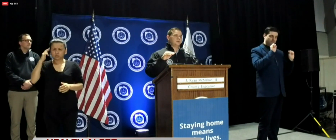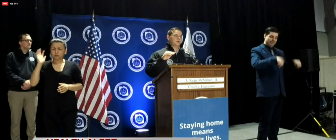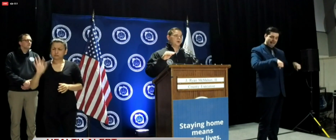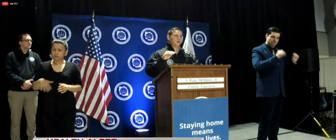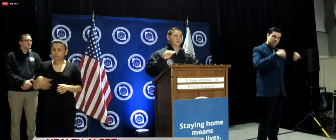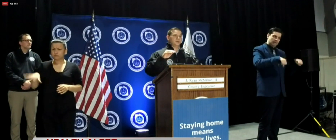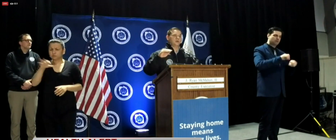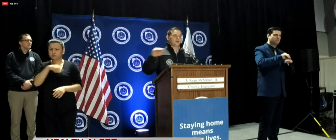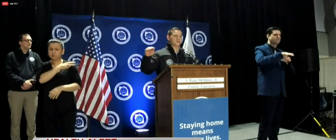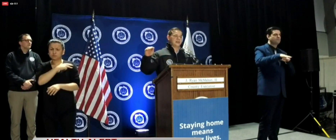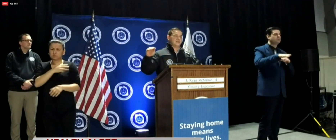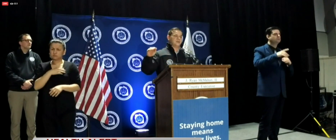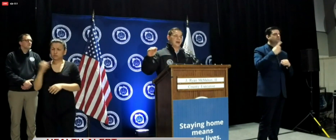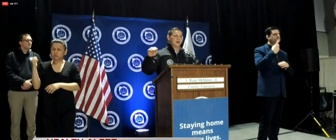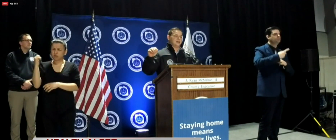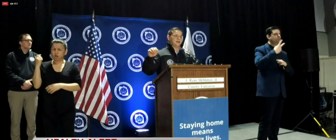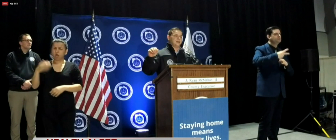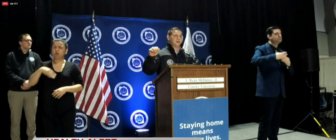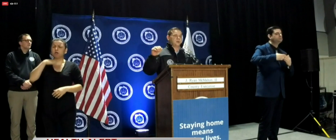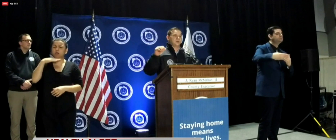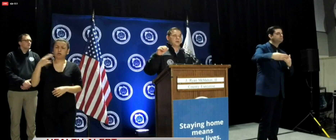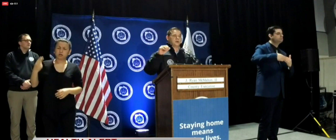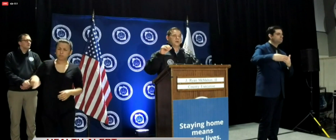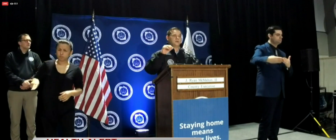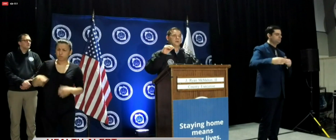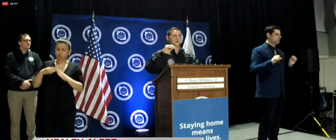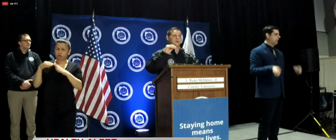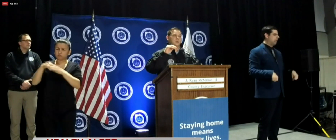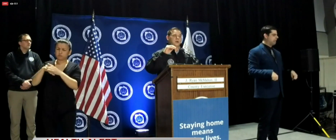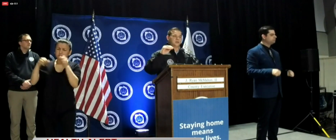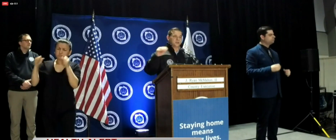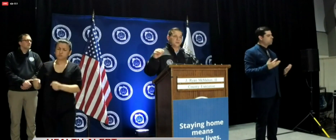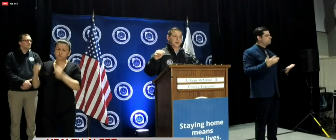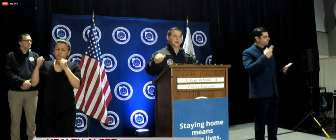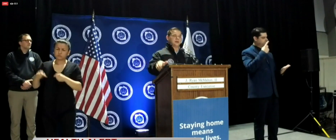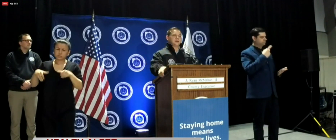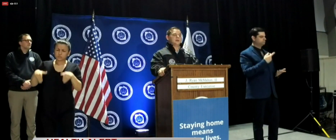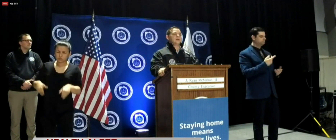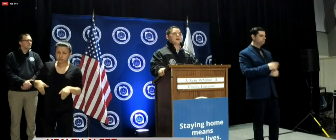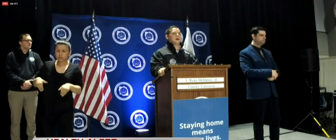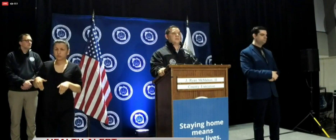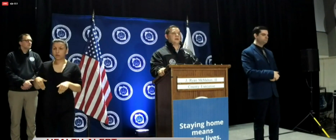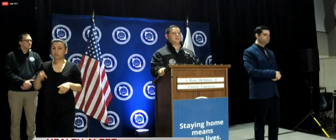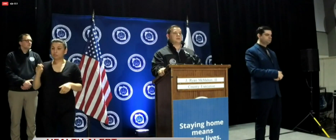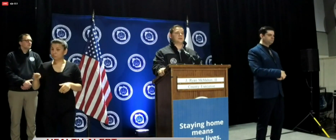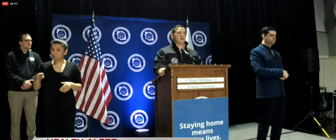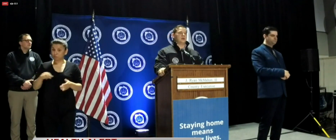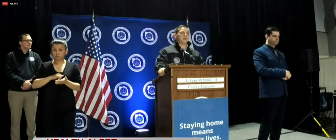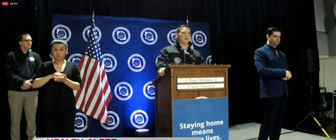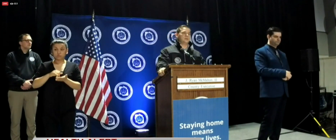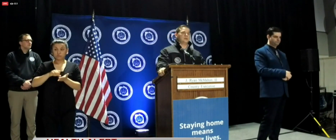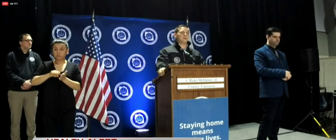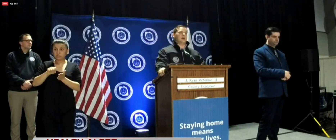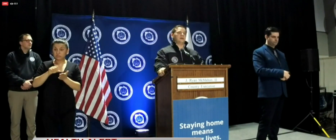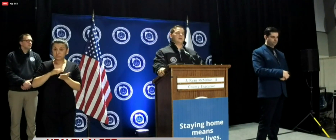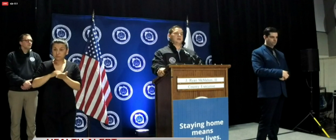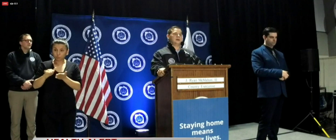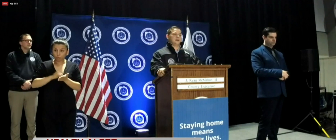the curve in New York State flattening and the curve in the country flattening. Many of these